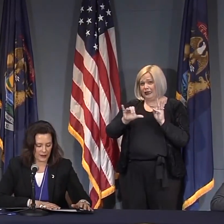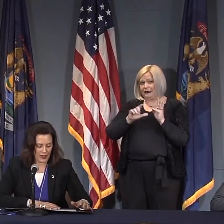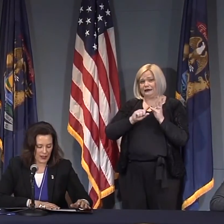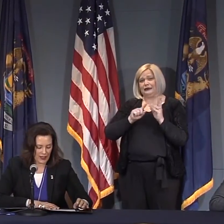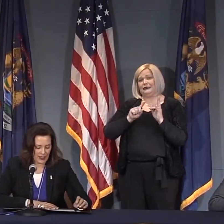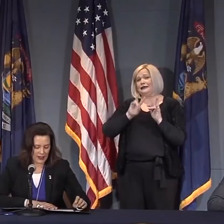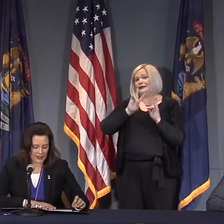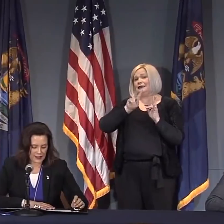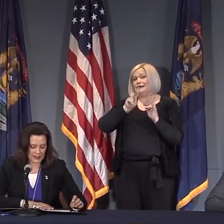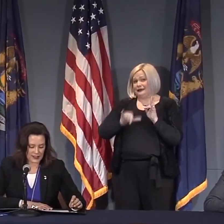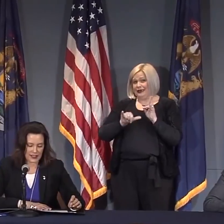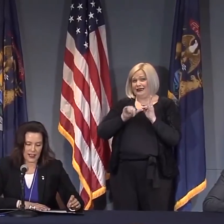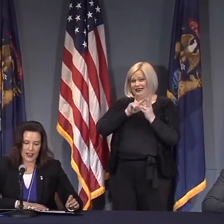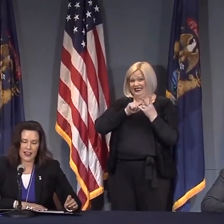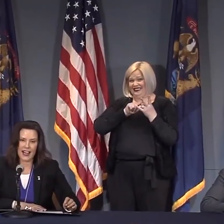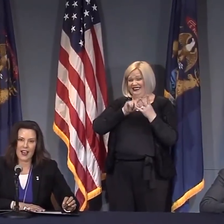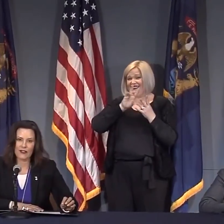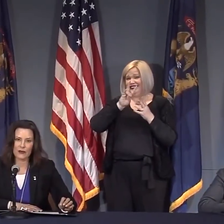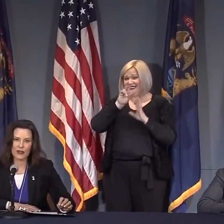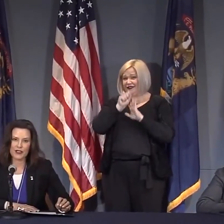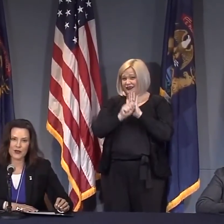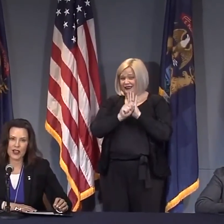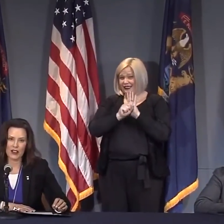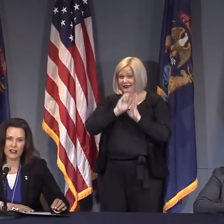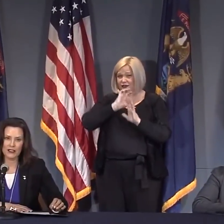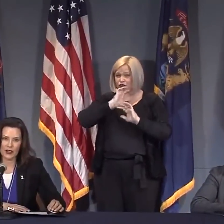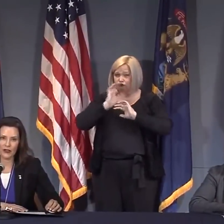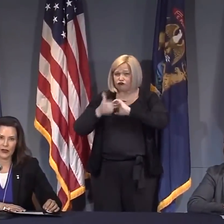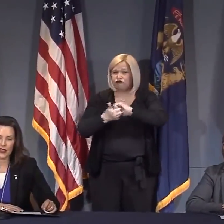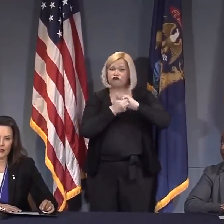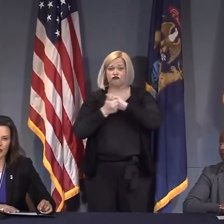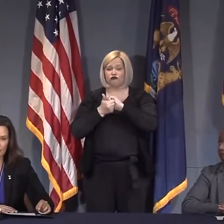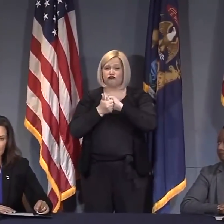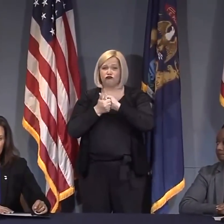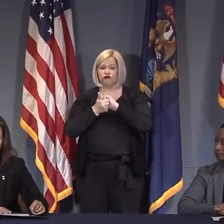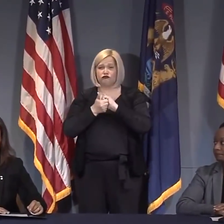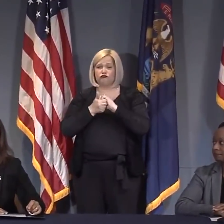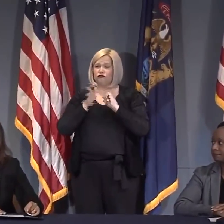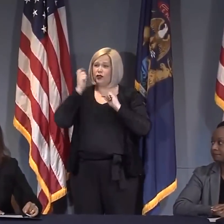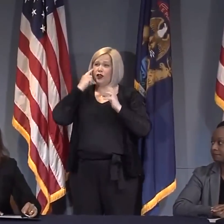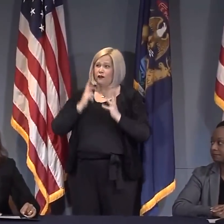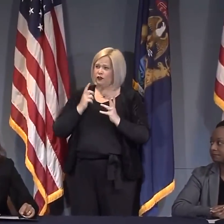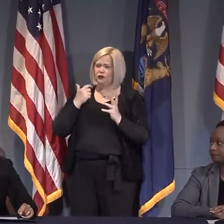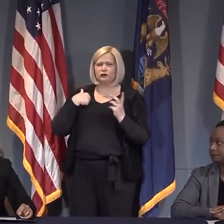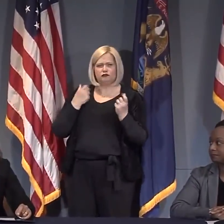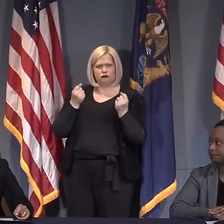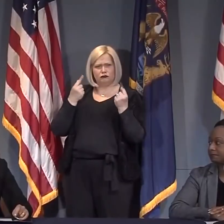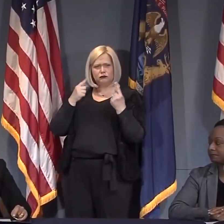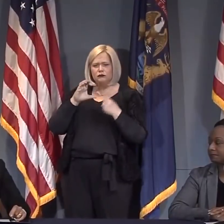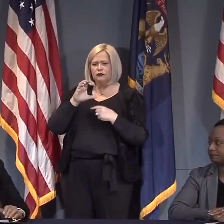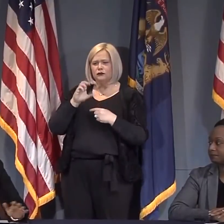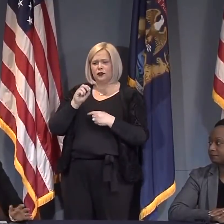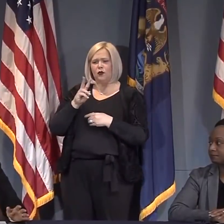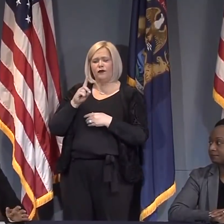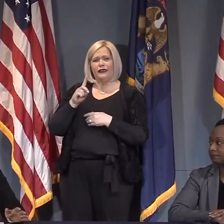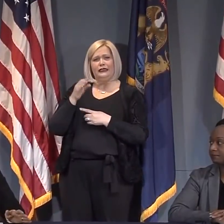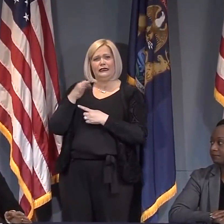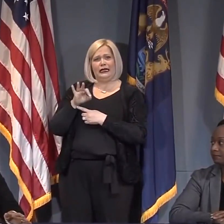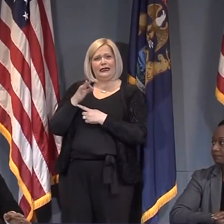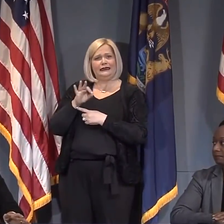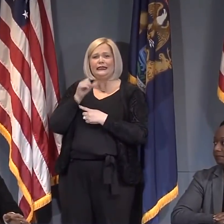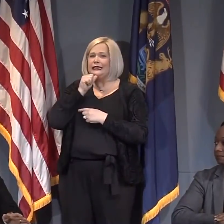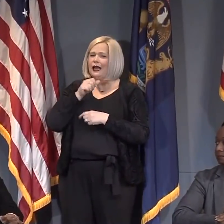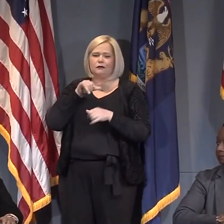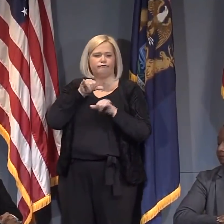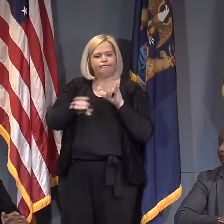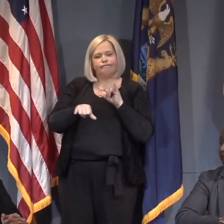Kentucky. This is an effort because we all know, we governors understand that COVID-19 does not respect state